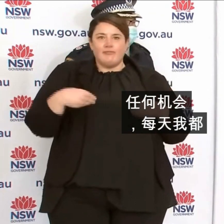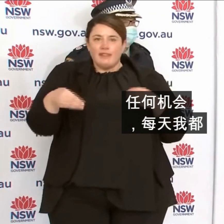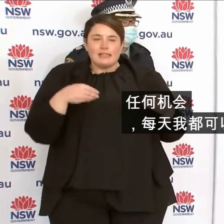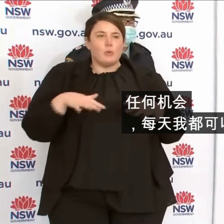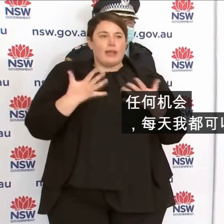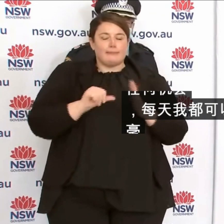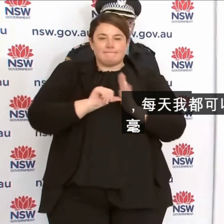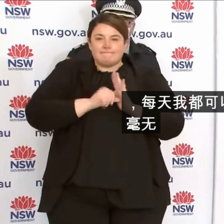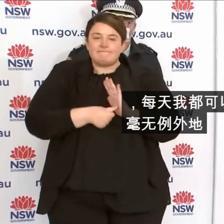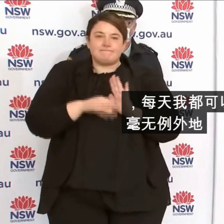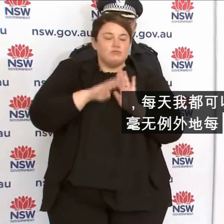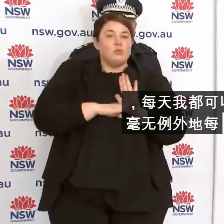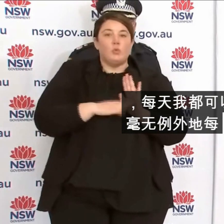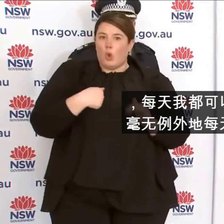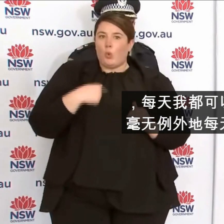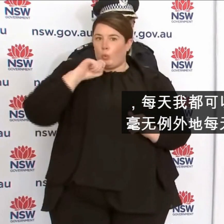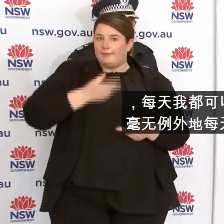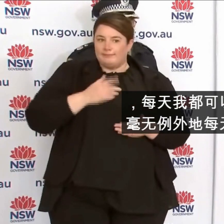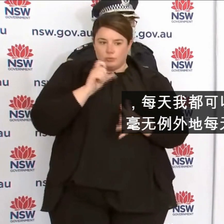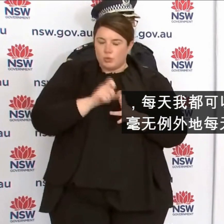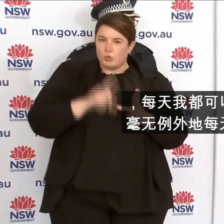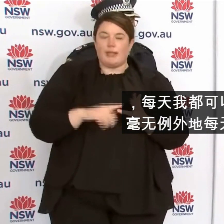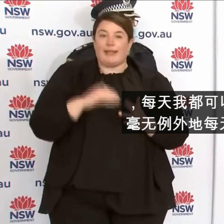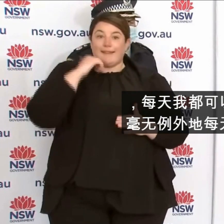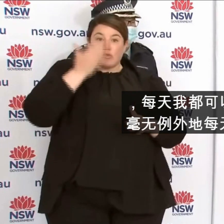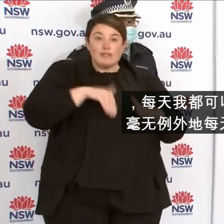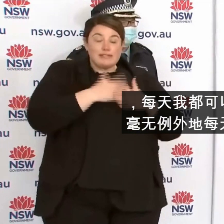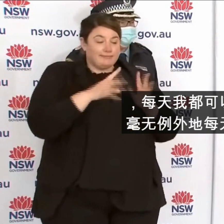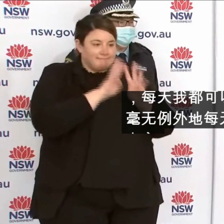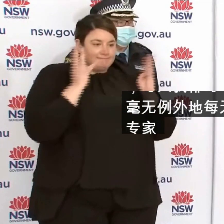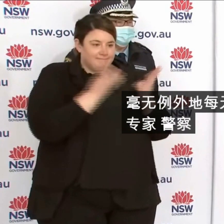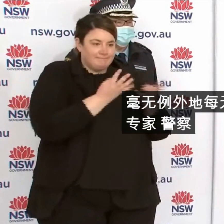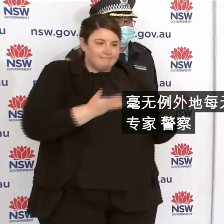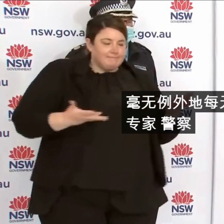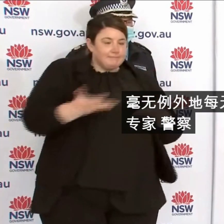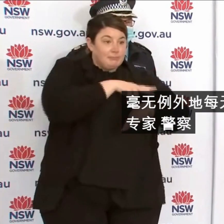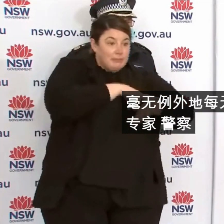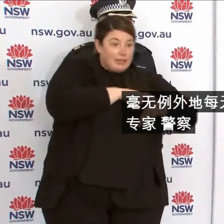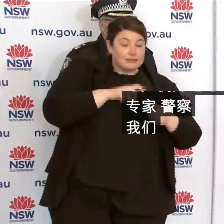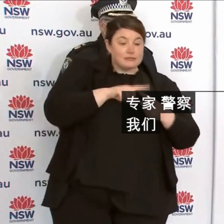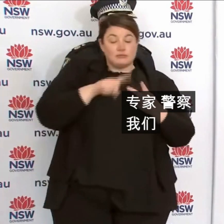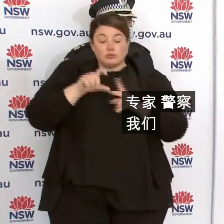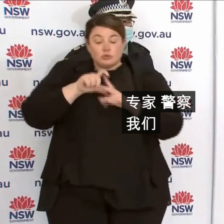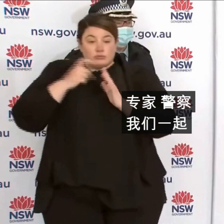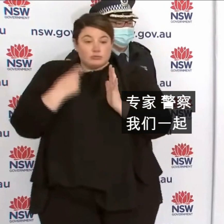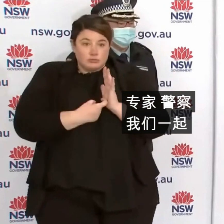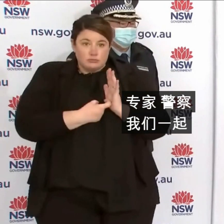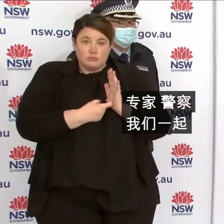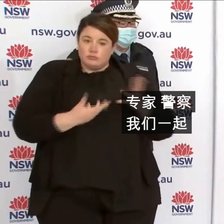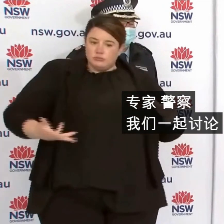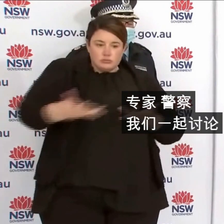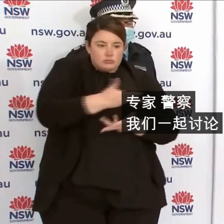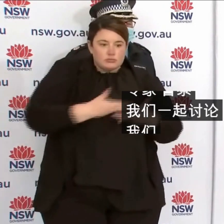I say this without exception, every day, the health experts, the police, we have